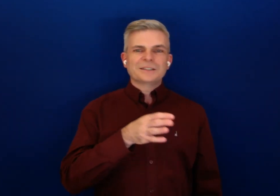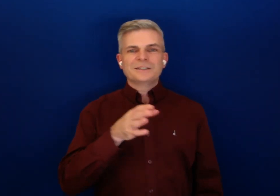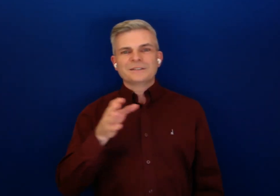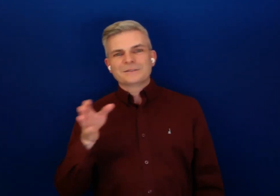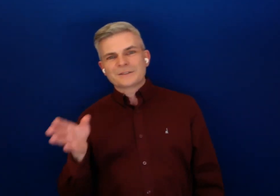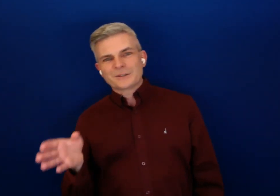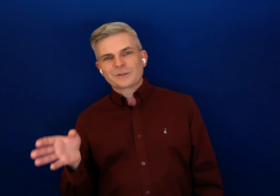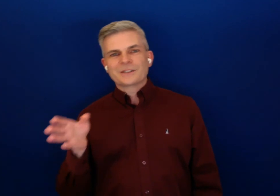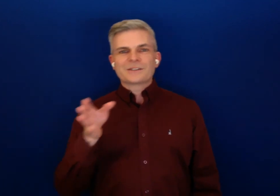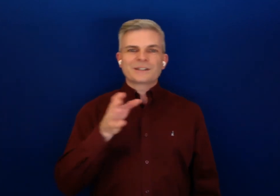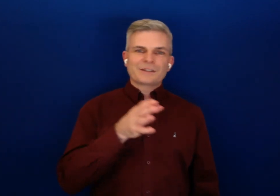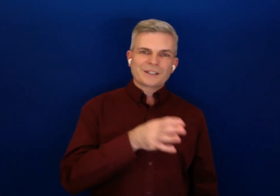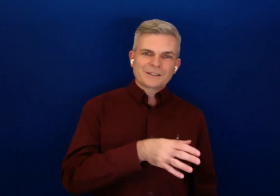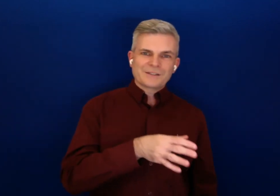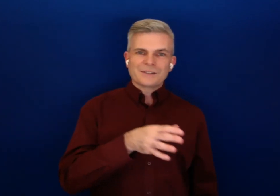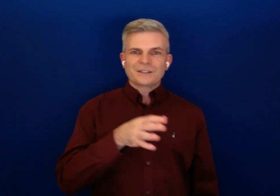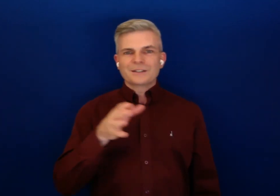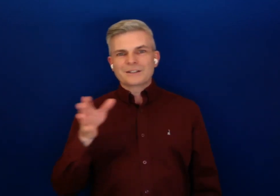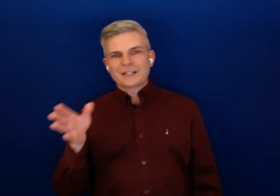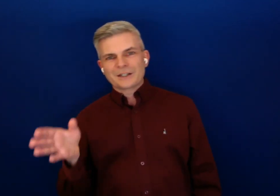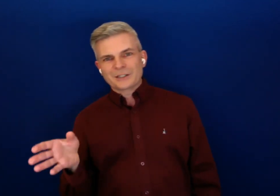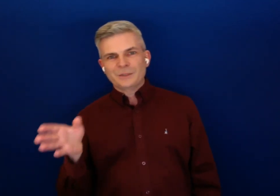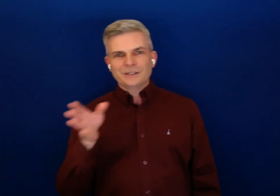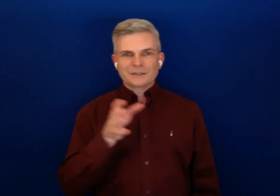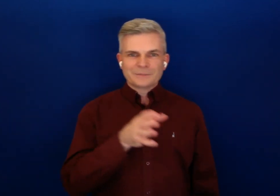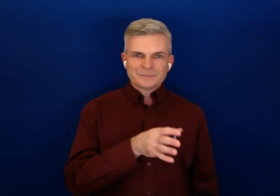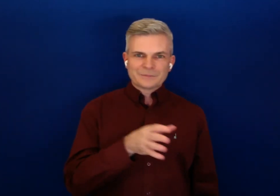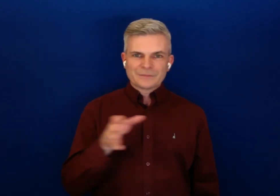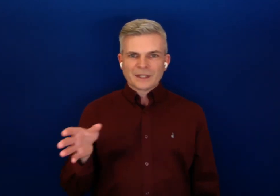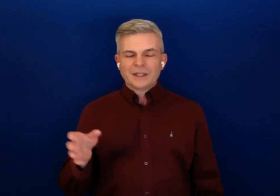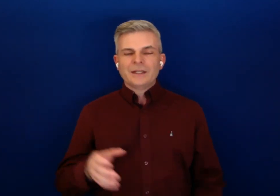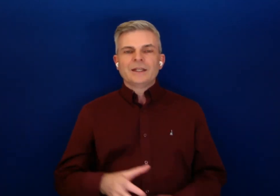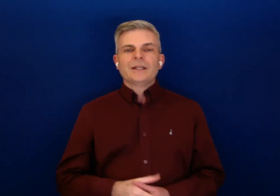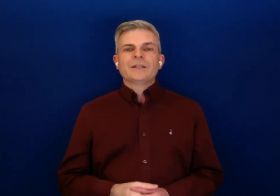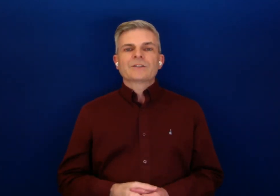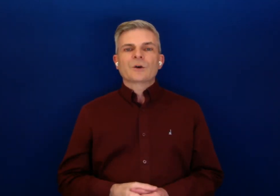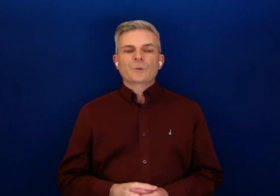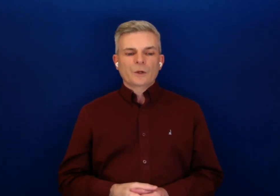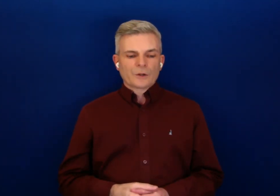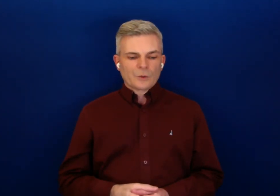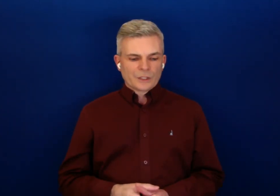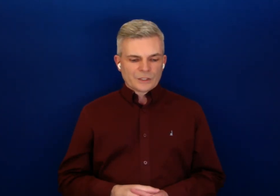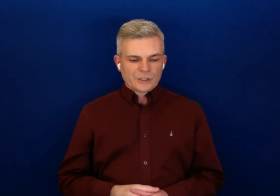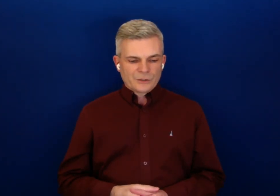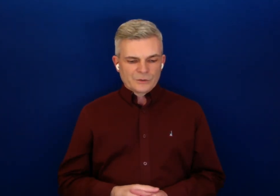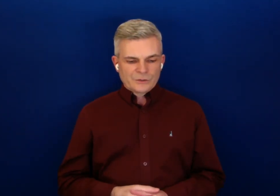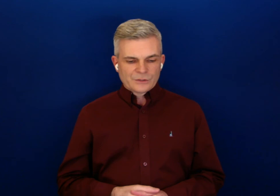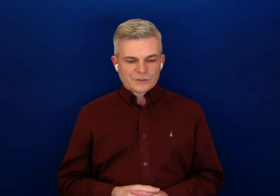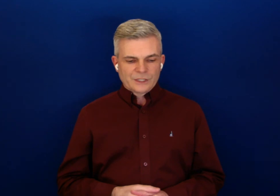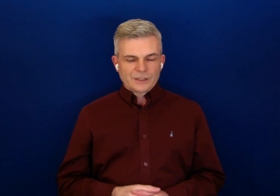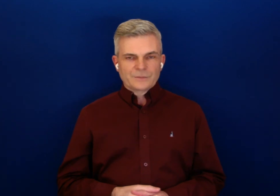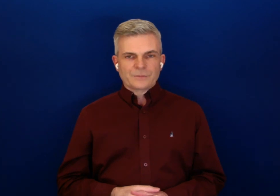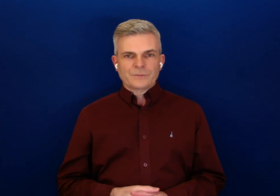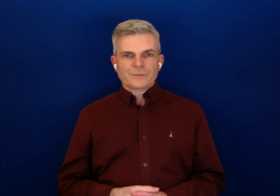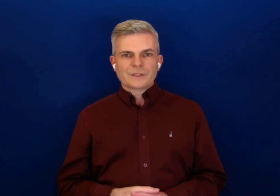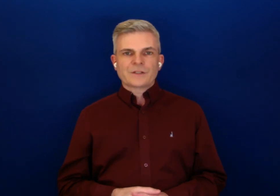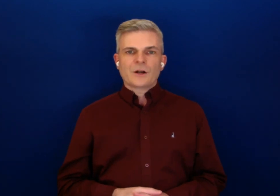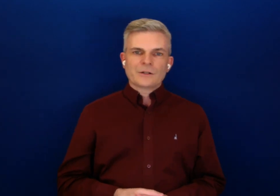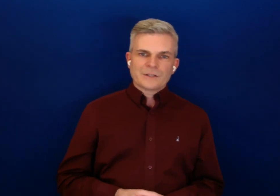salad. You're listing things in an Italian meal. So we're going to use this